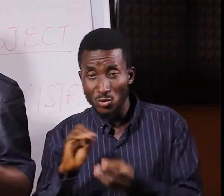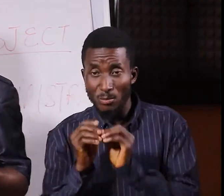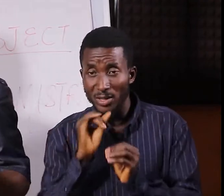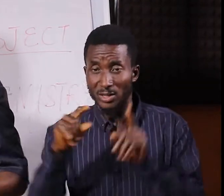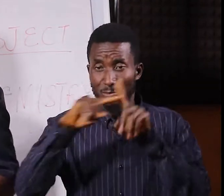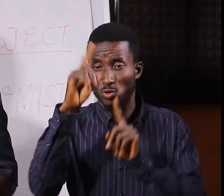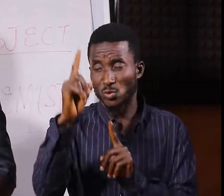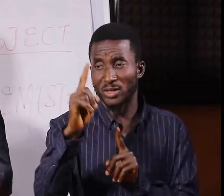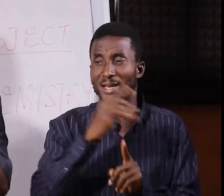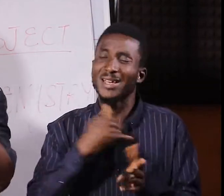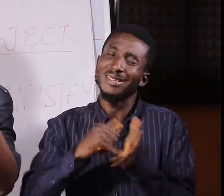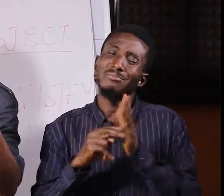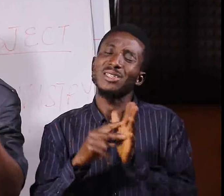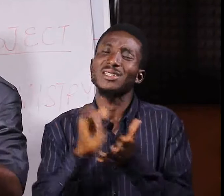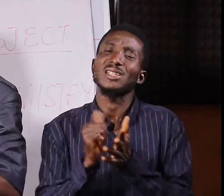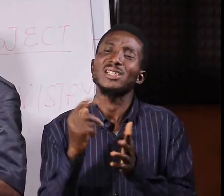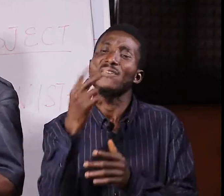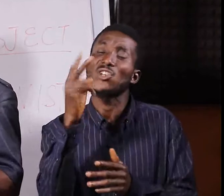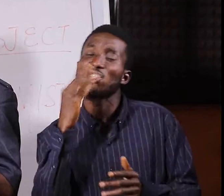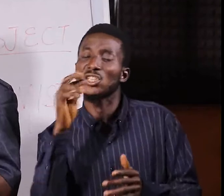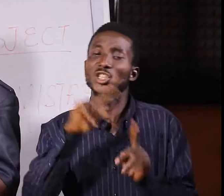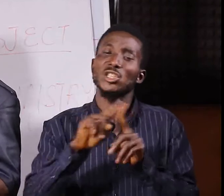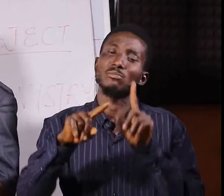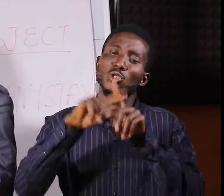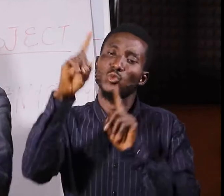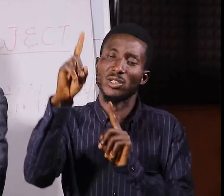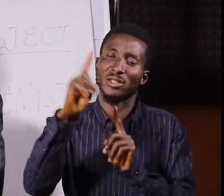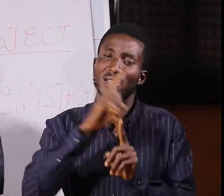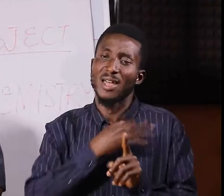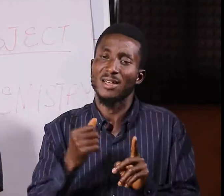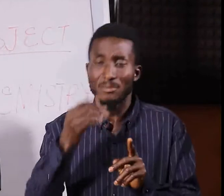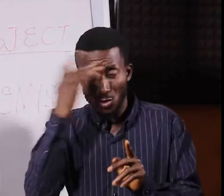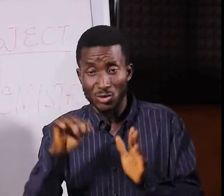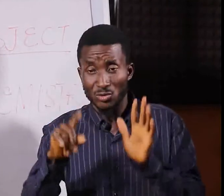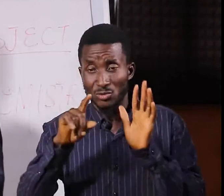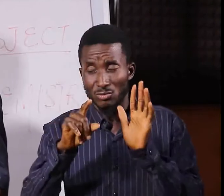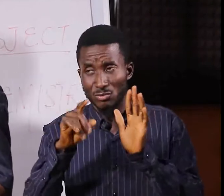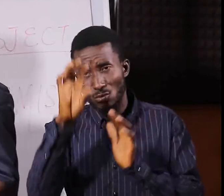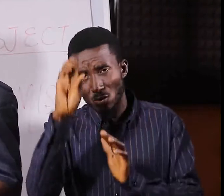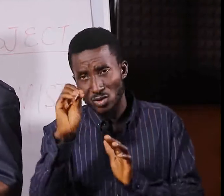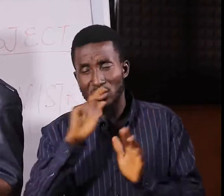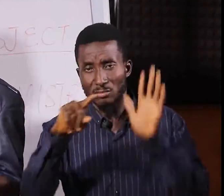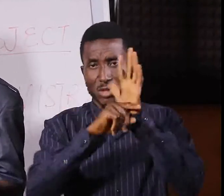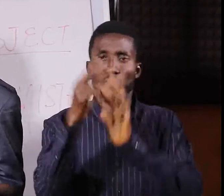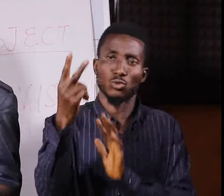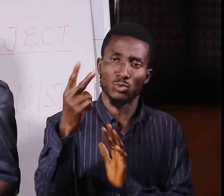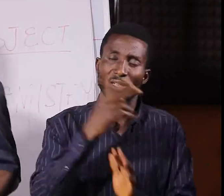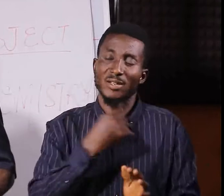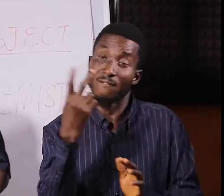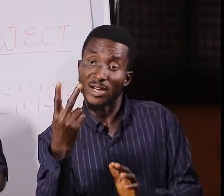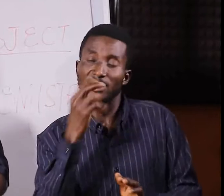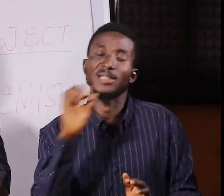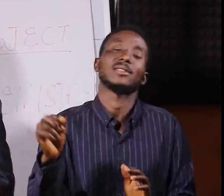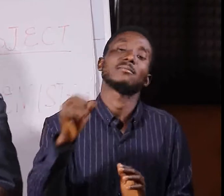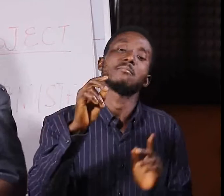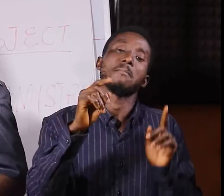it means that the valency of hydrogen is 1. And the oxidation number of oxygen is -2. The valency of oxygen is 2. Remember